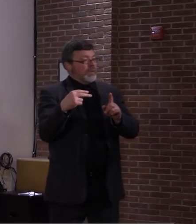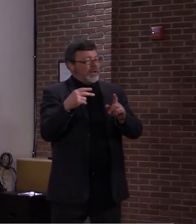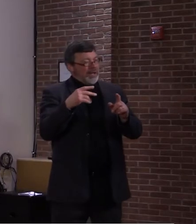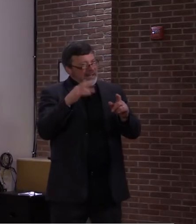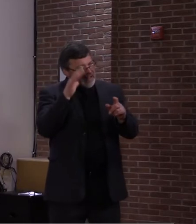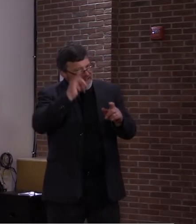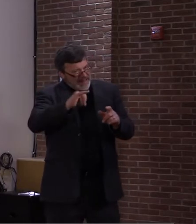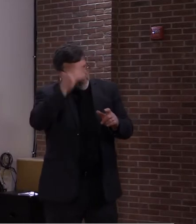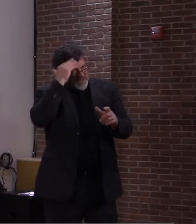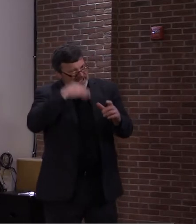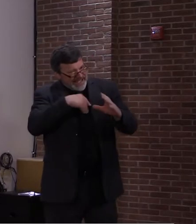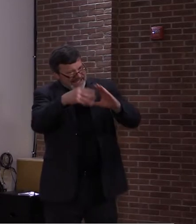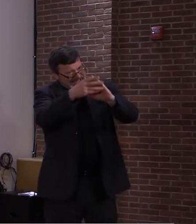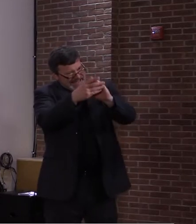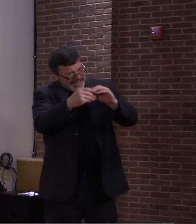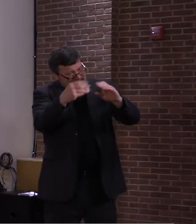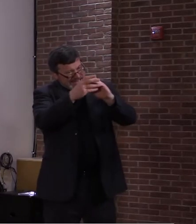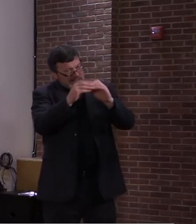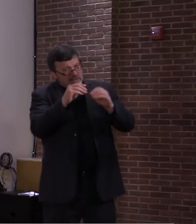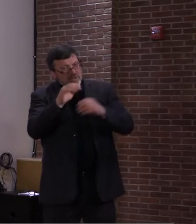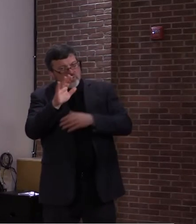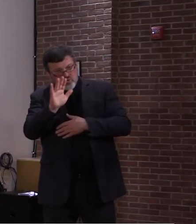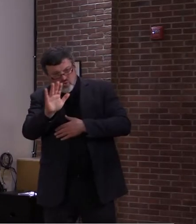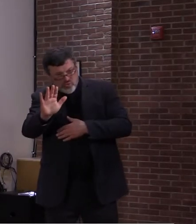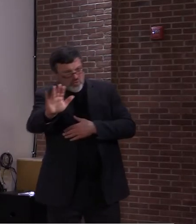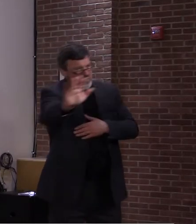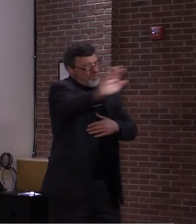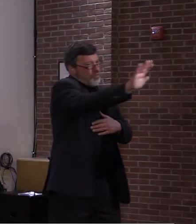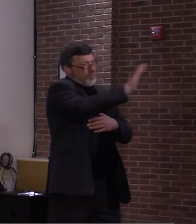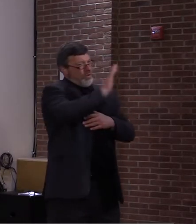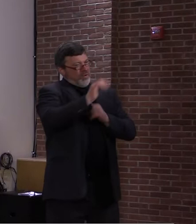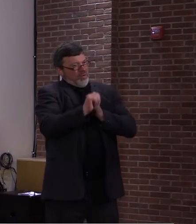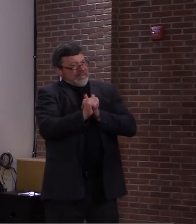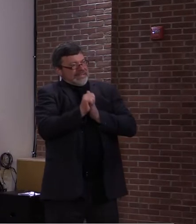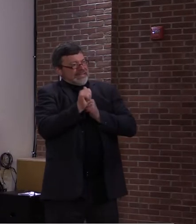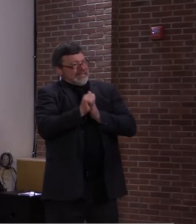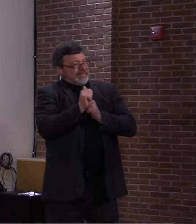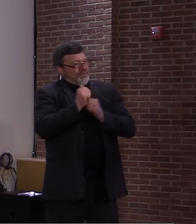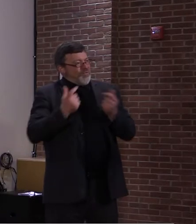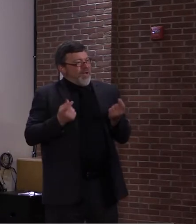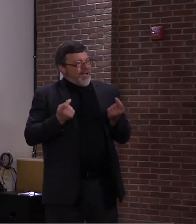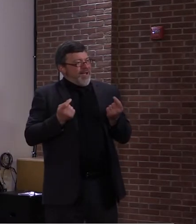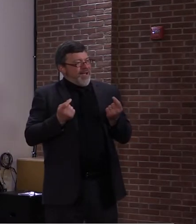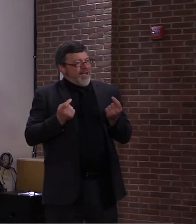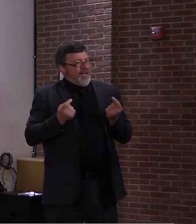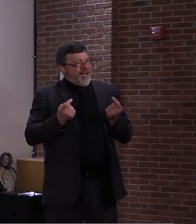be vulnerable that you wouldn't want to bring the virus home to. A lot of factors in play.